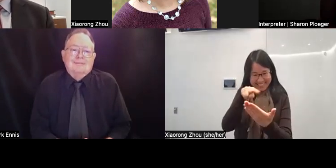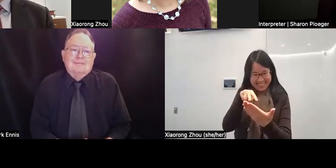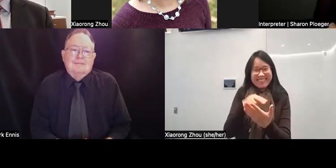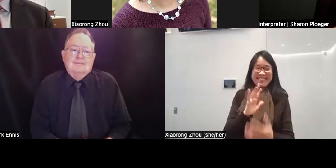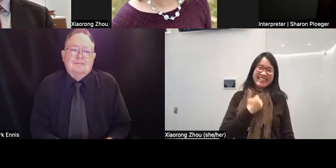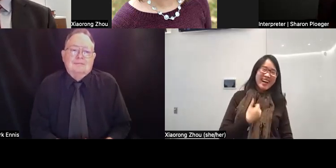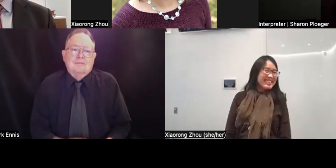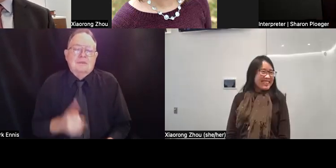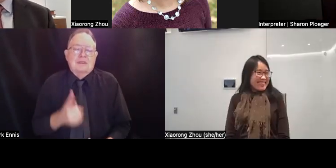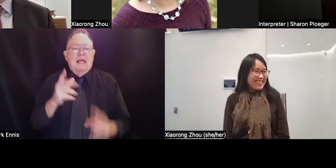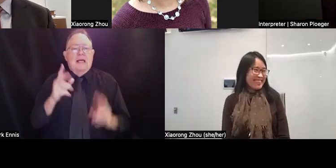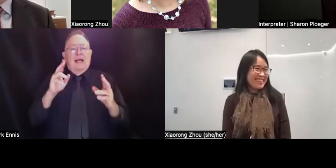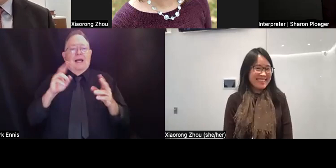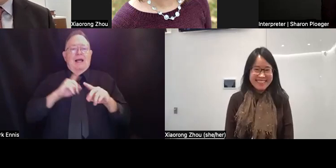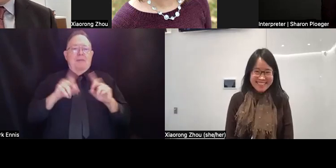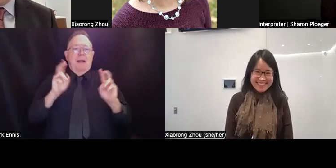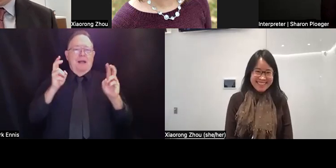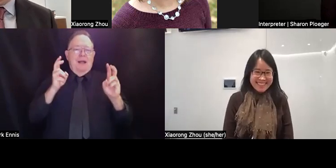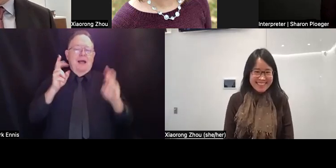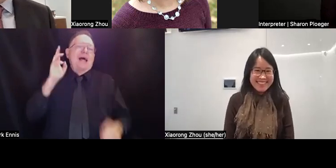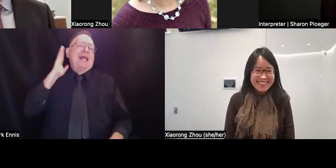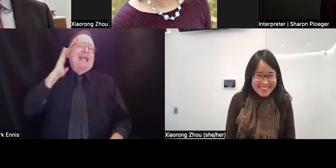a deaf Harry Potter.